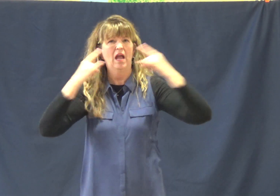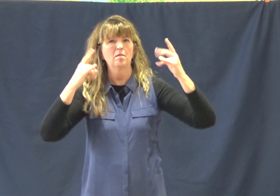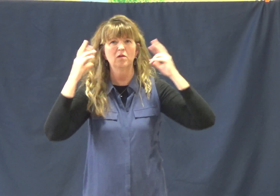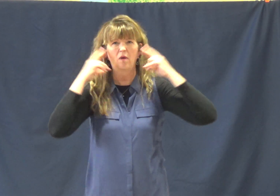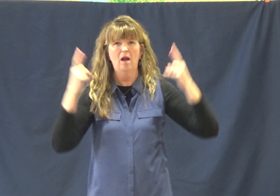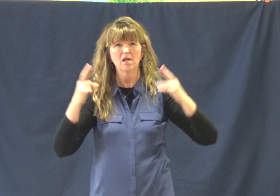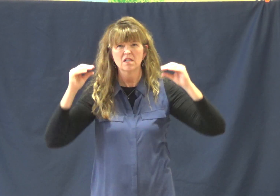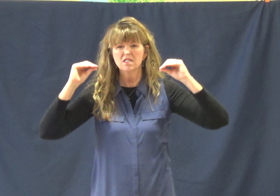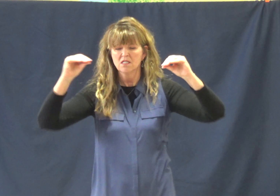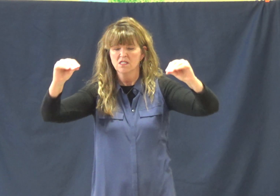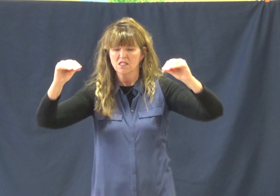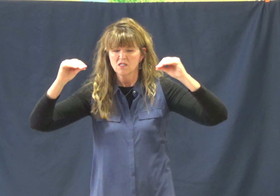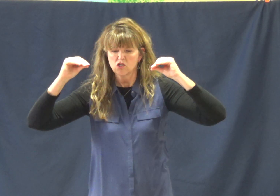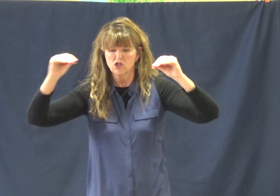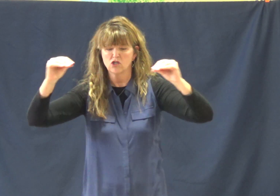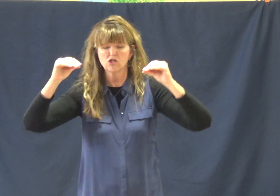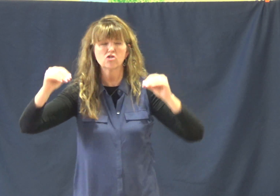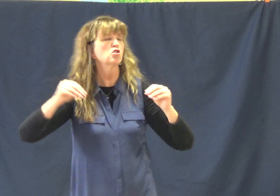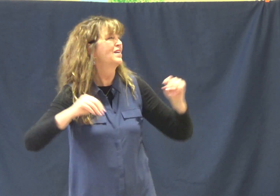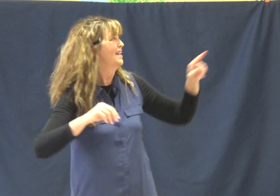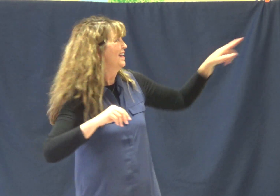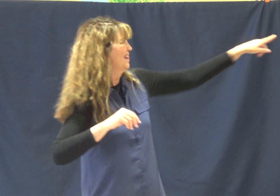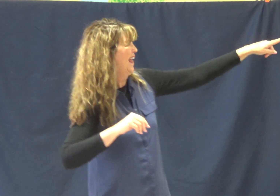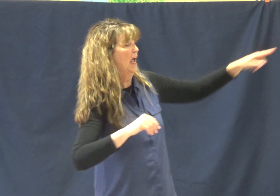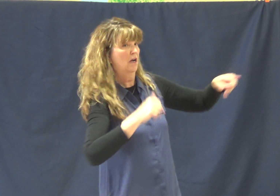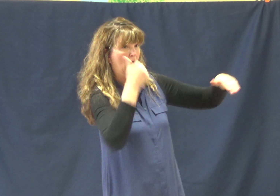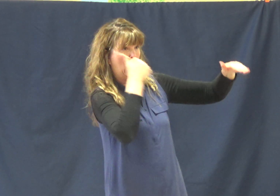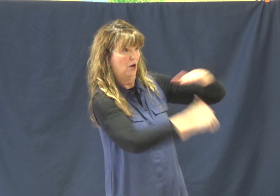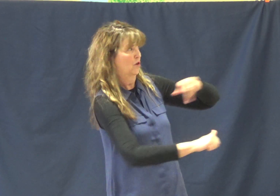He was a very famous rabbi and teacher.